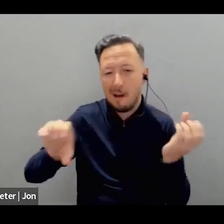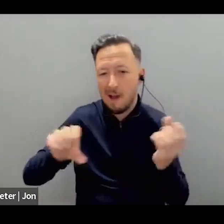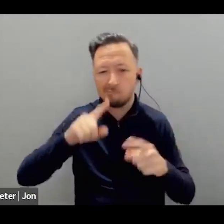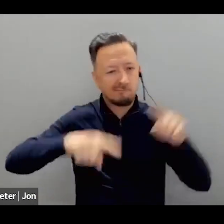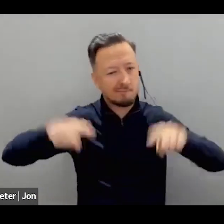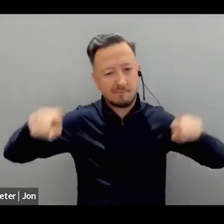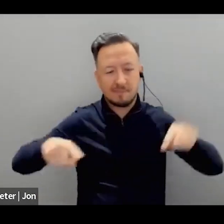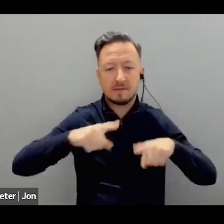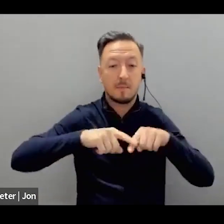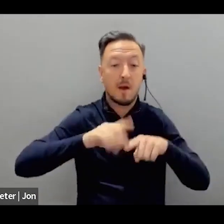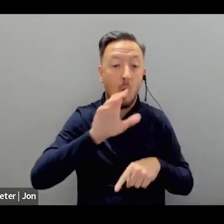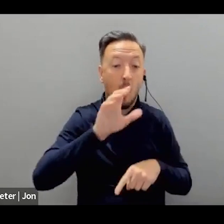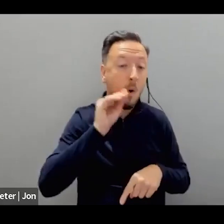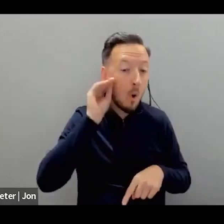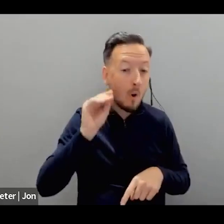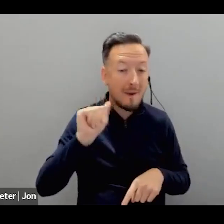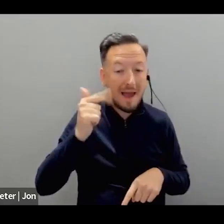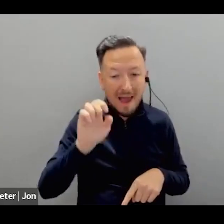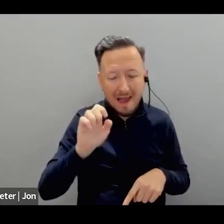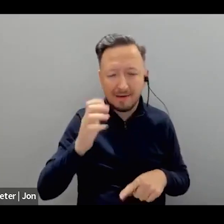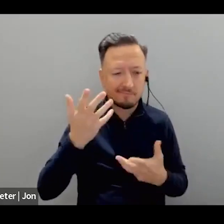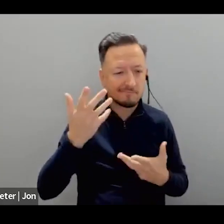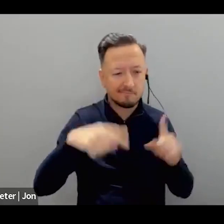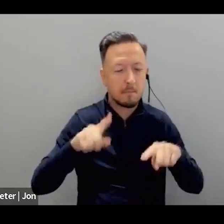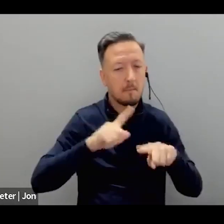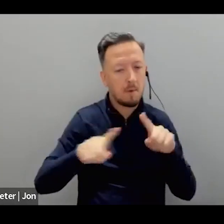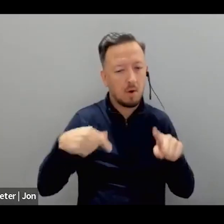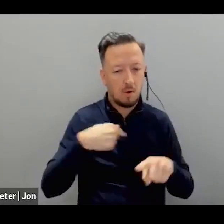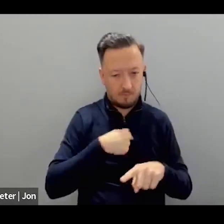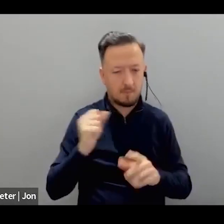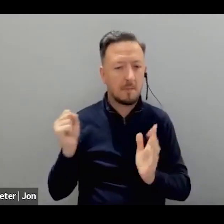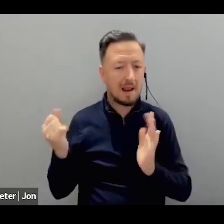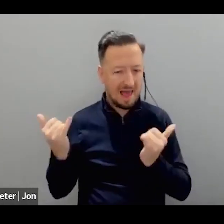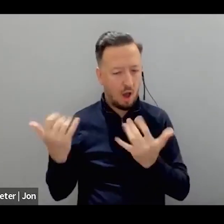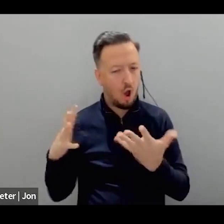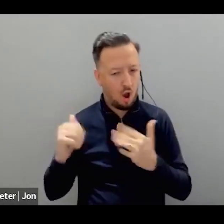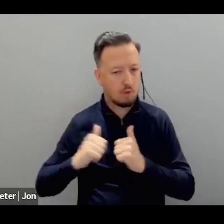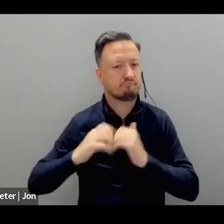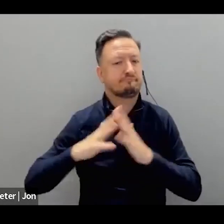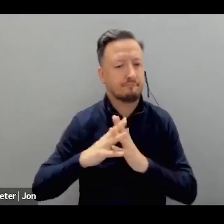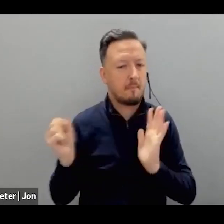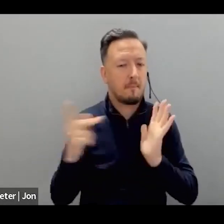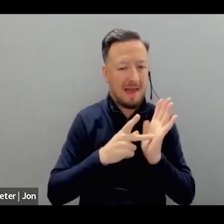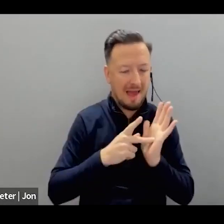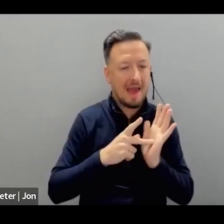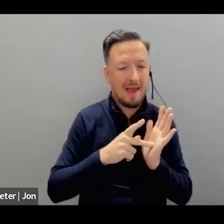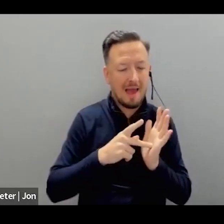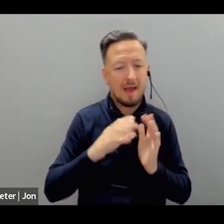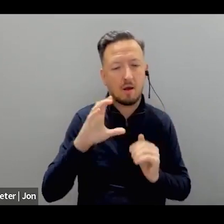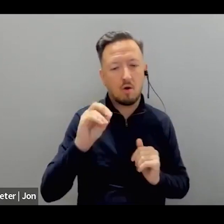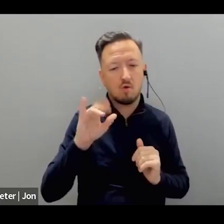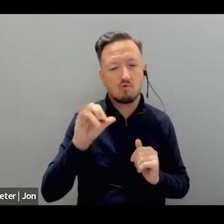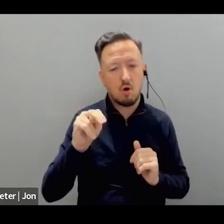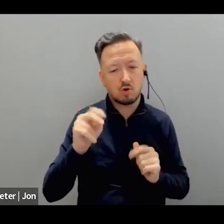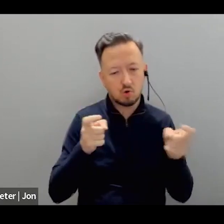home. But as we said, we have reinstated corrosion control and that will reduce the potential for corrosion